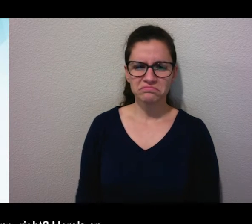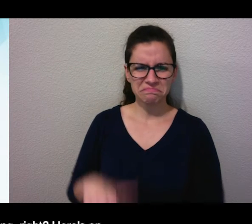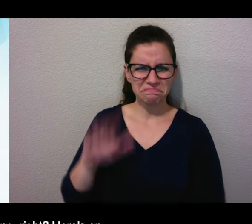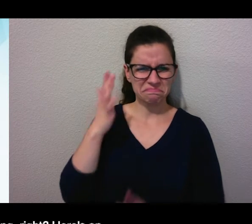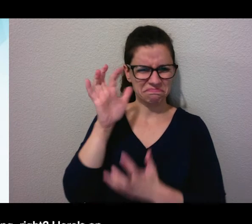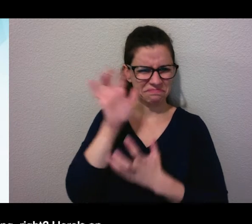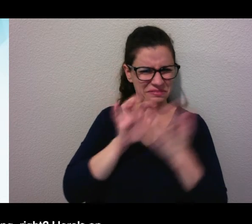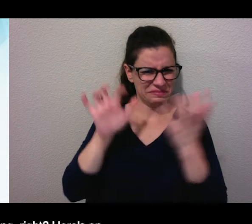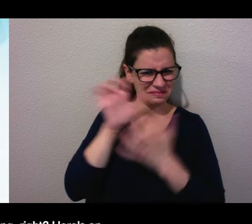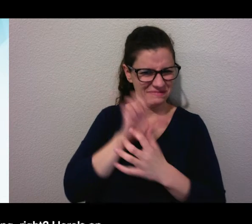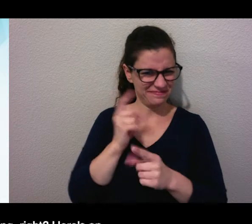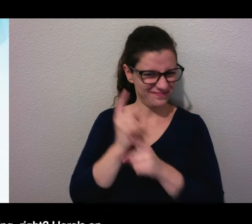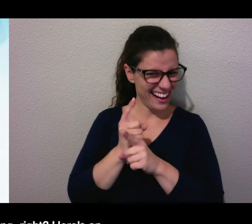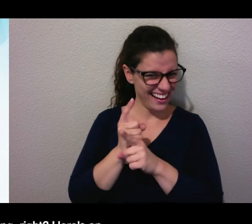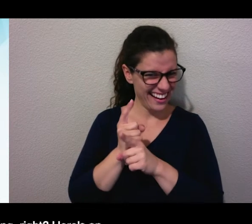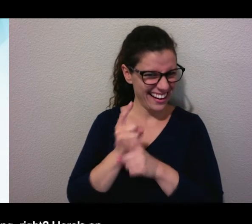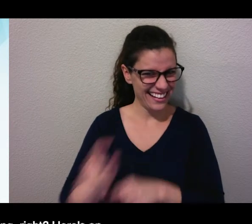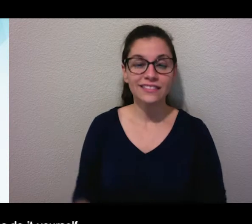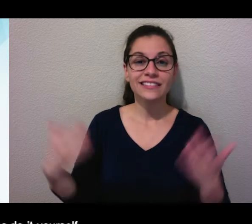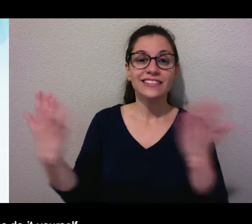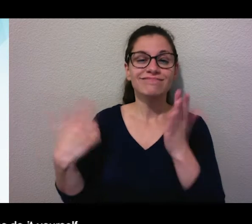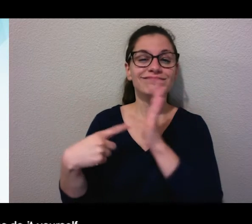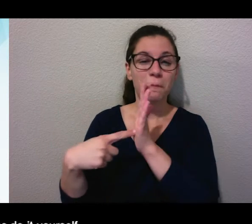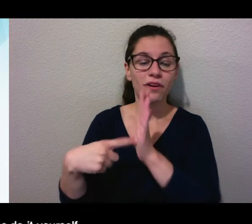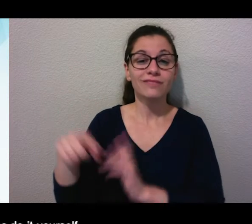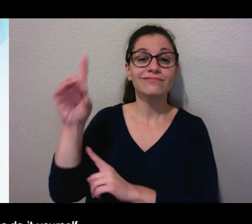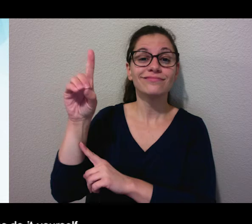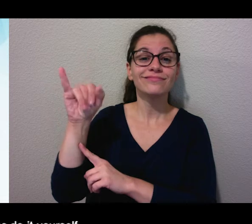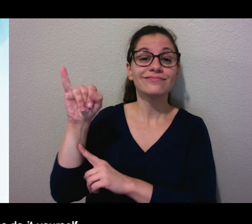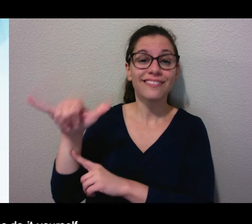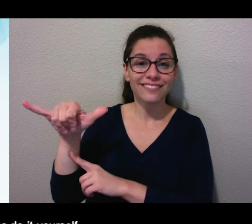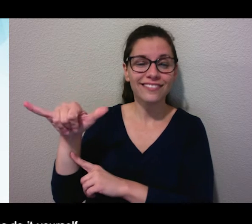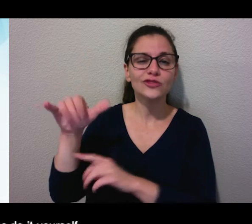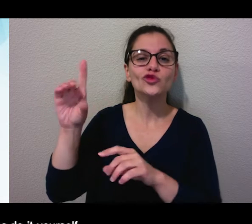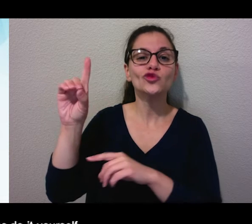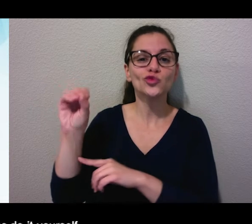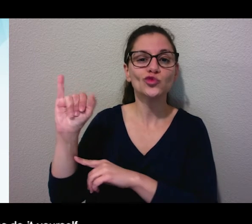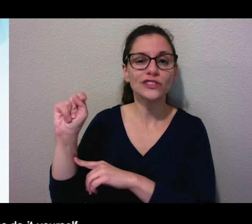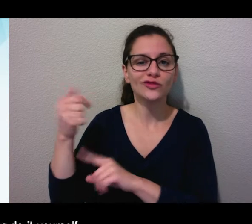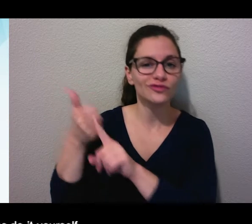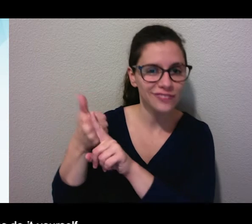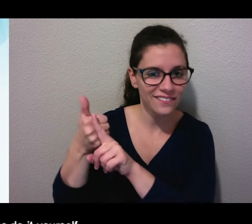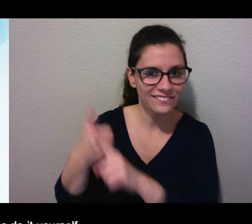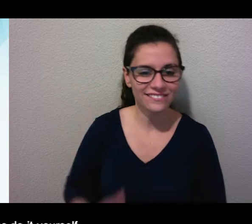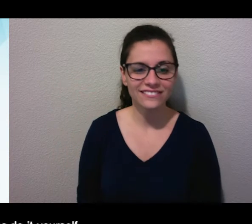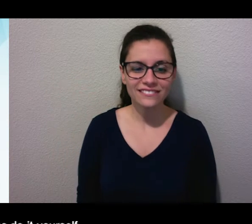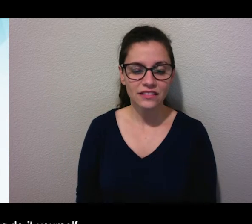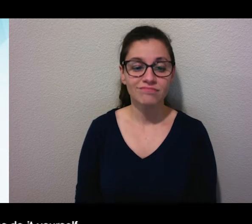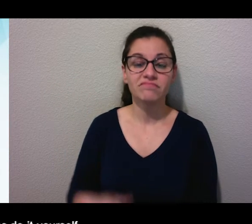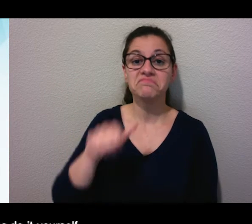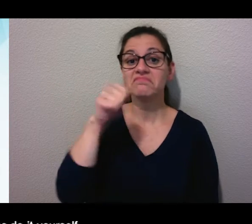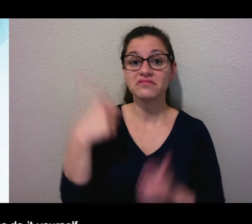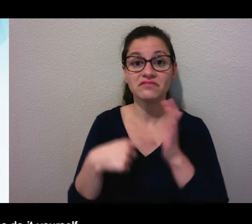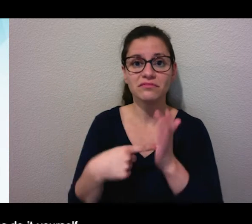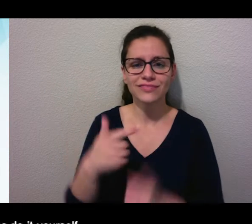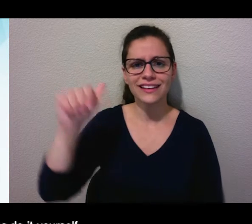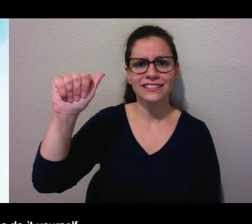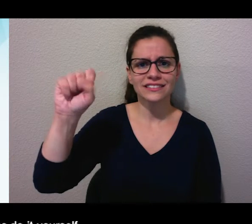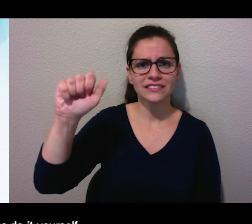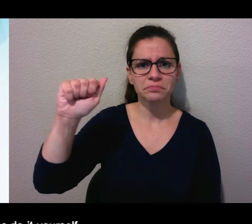seems kind of confusing, right? Here's an example of what that means. DIY means do it